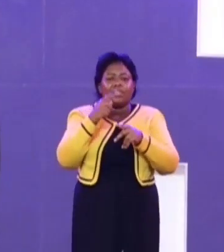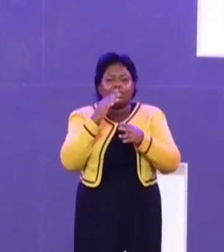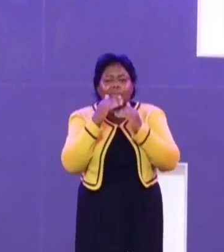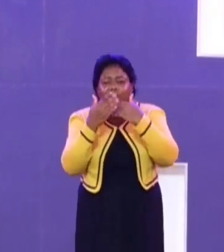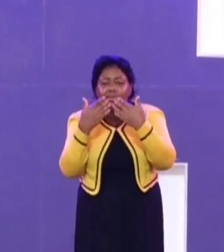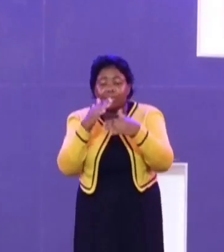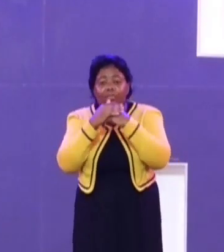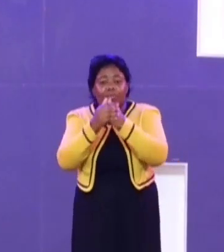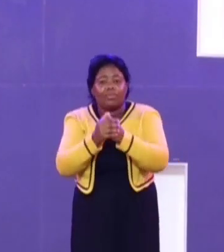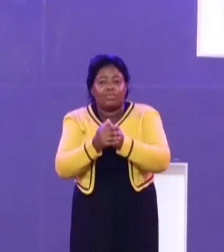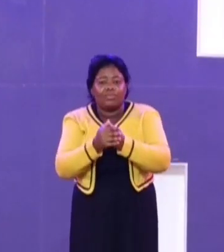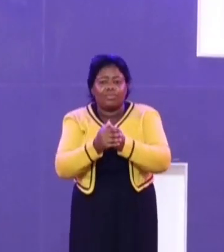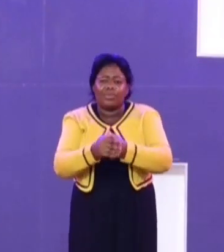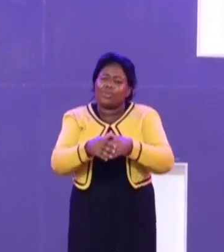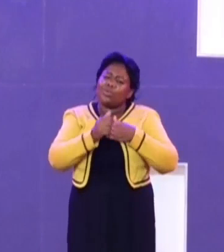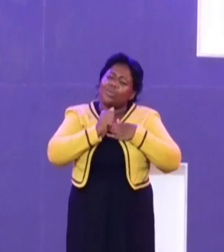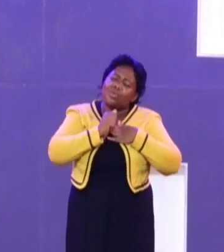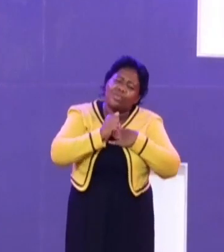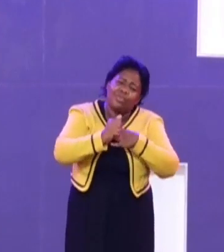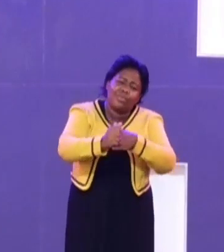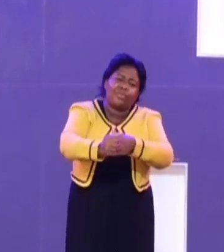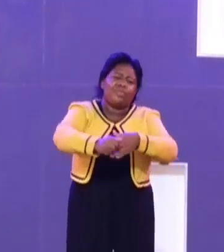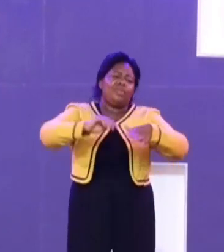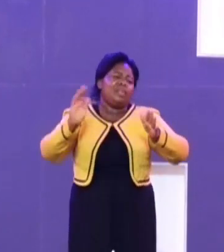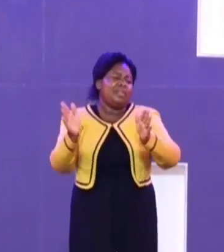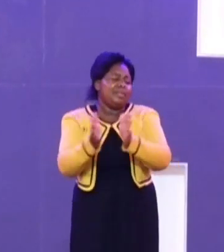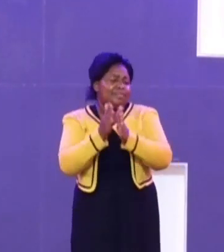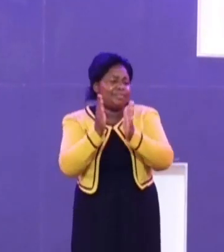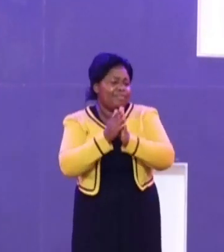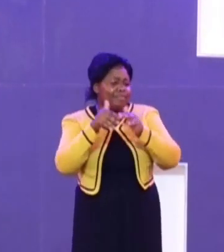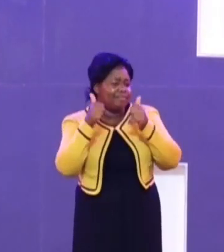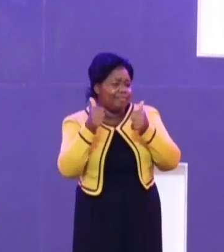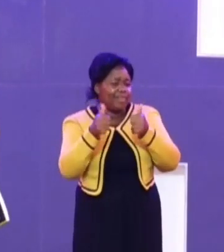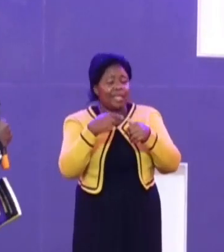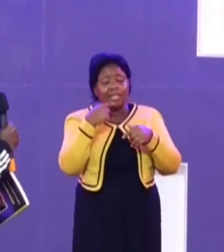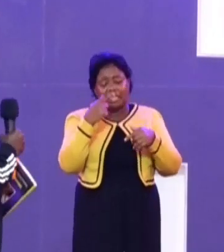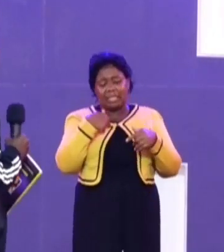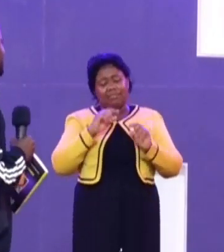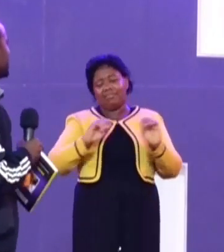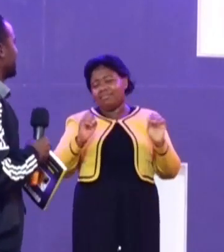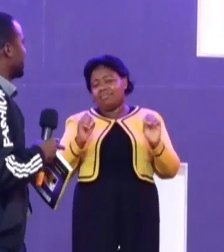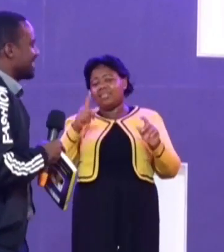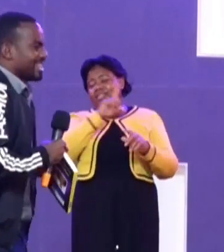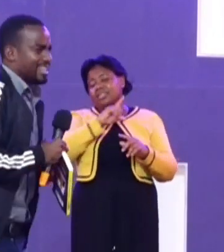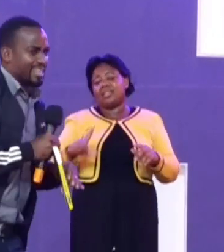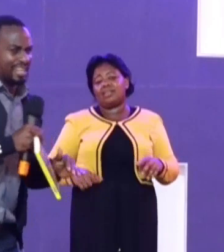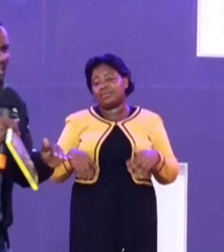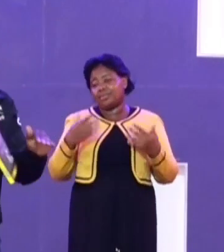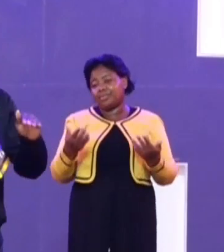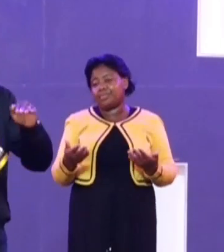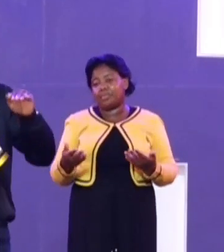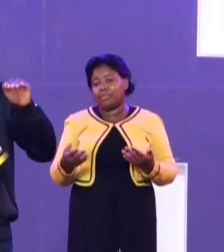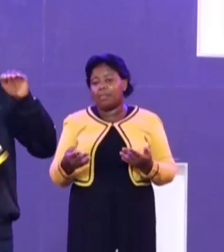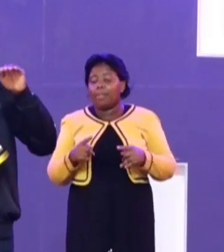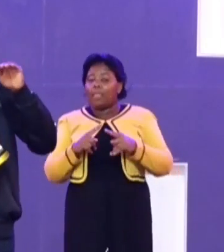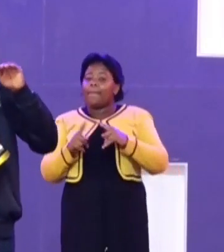Otukoze bumba ne sisi tokoze okulembedde tano ne mpulyanga ngulinaga ne sinza oluganda mu bekuno. He would say, "No, it's me, brethren, it's the glory is for the Lord."